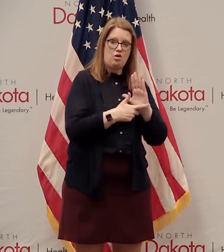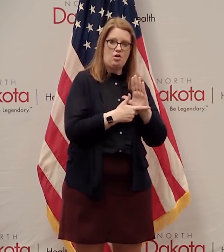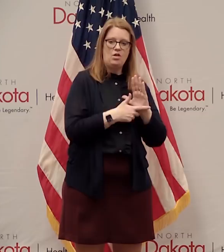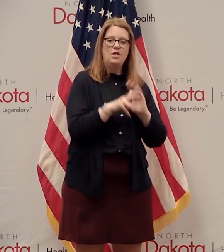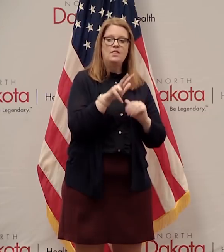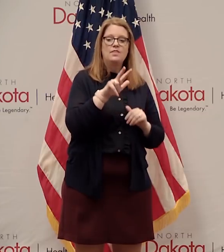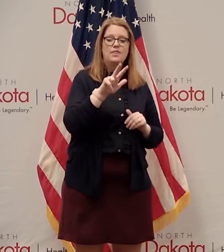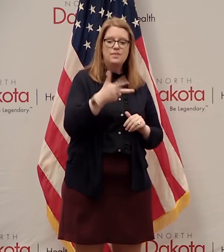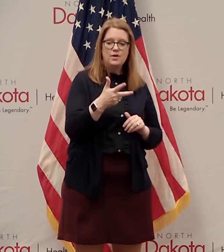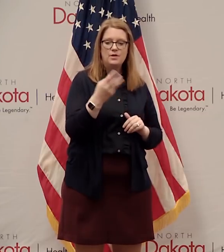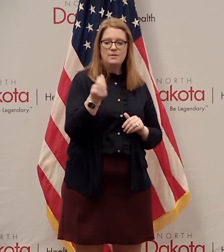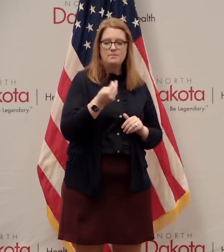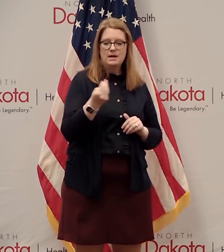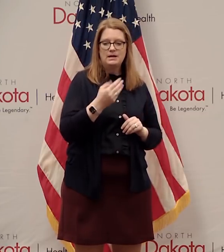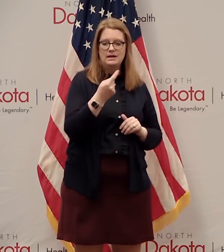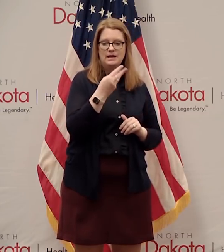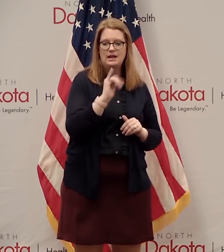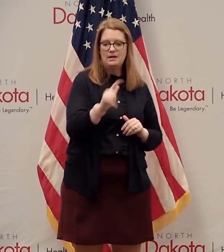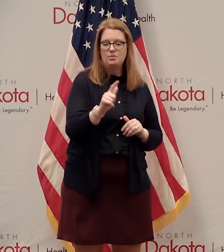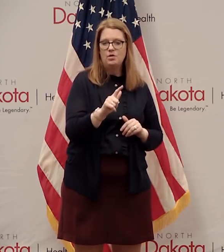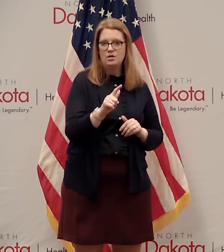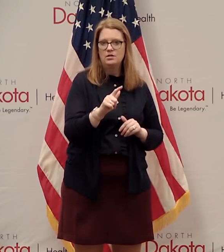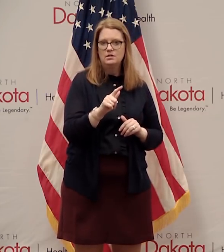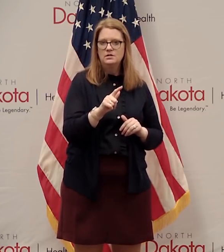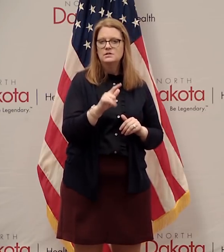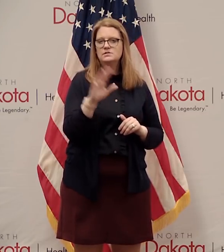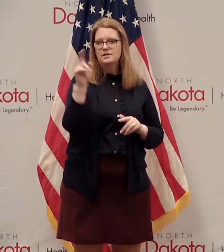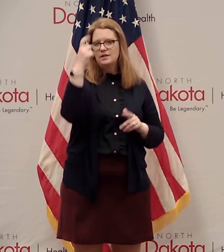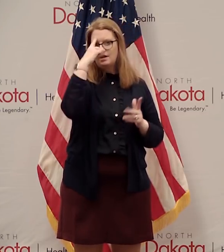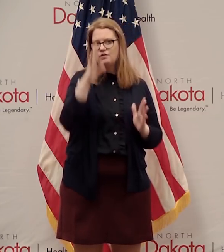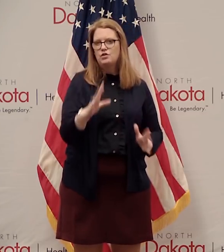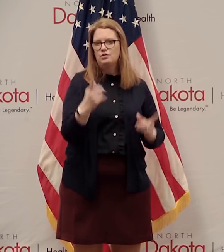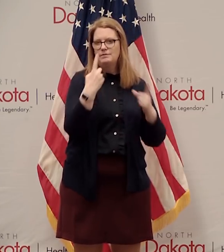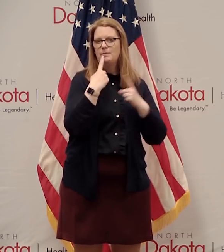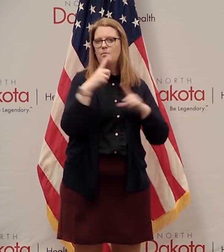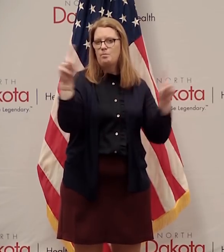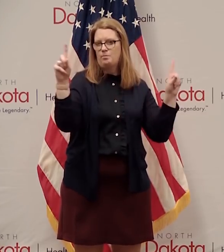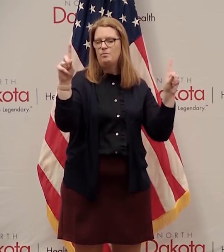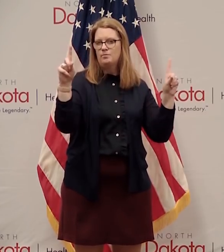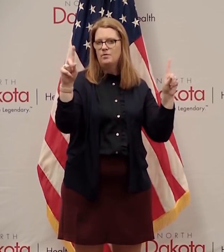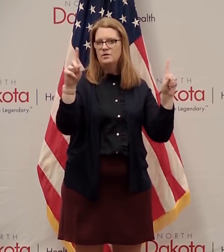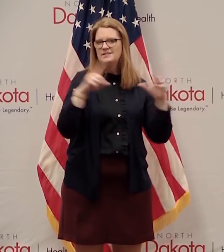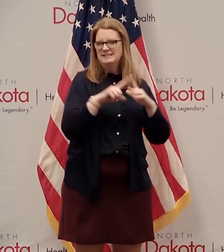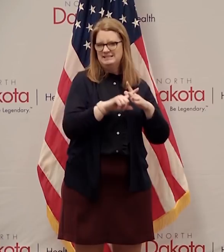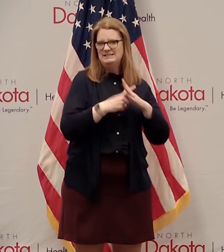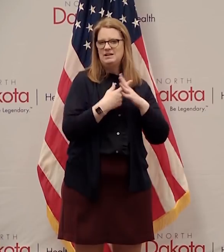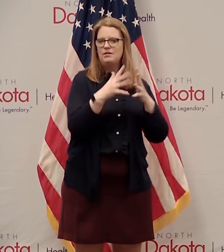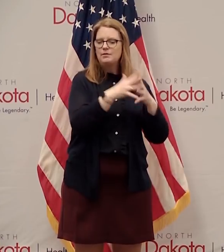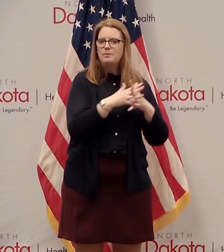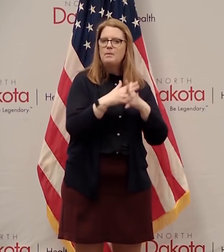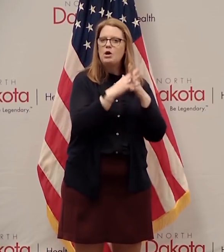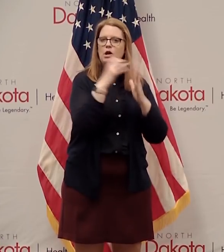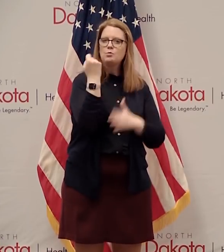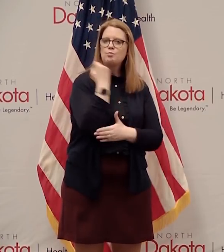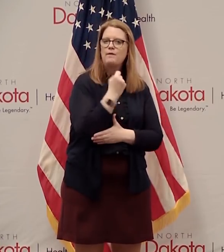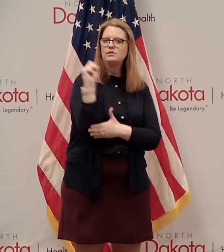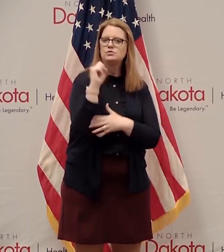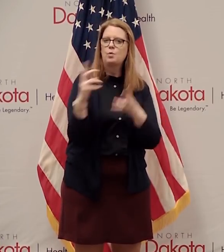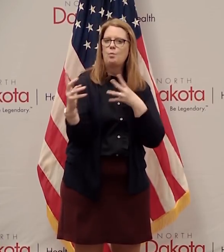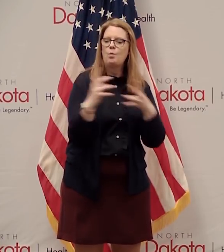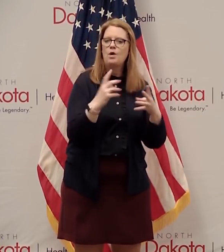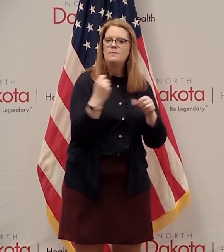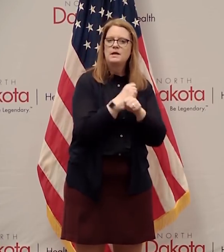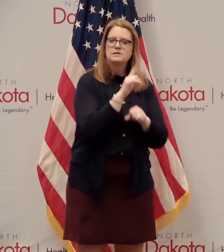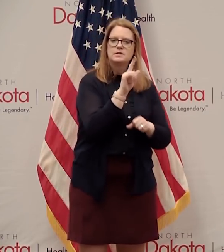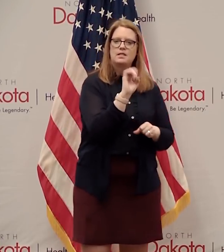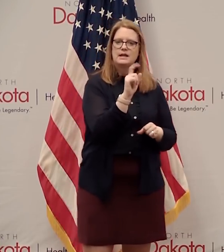April as Patriots Day and directs the governor to issue a proclamation to commemorate the start of the American Revolutionary War and the battles